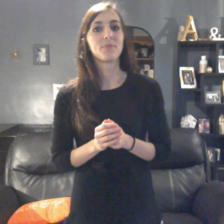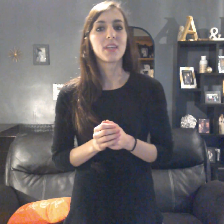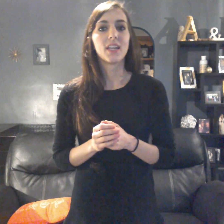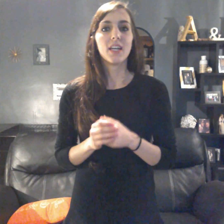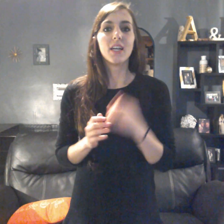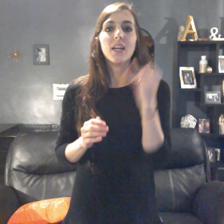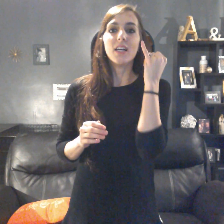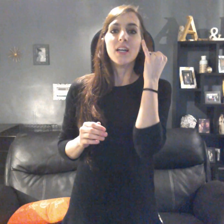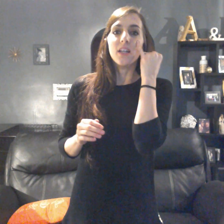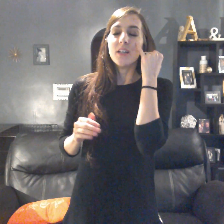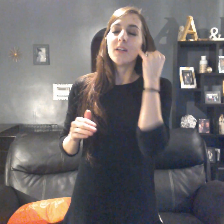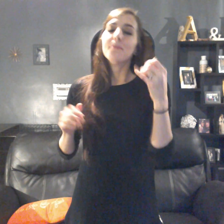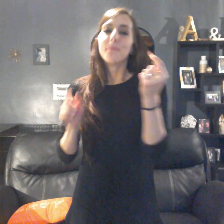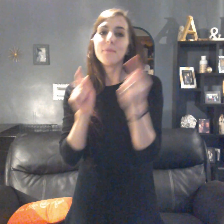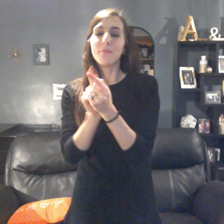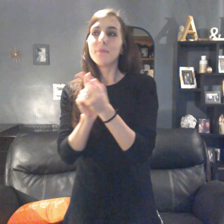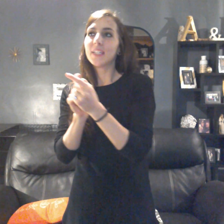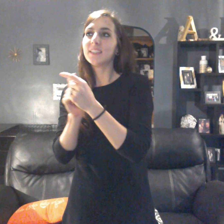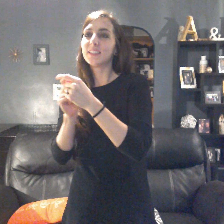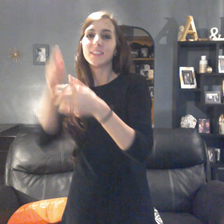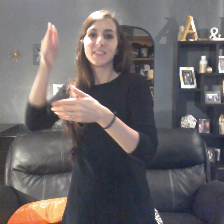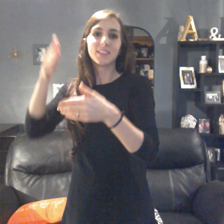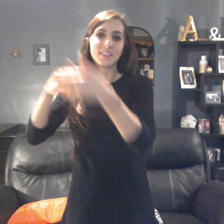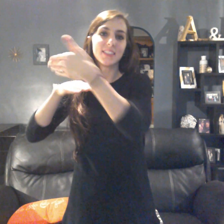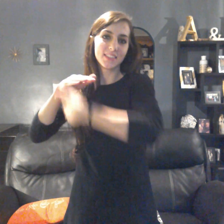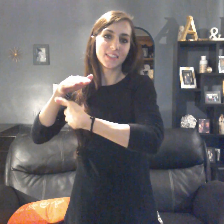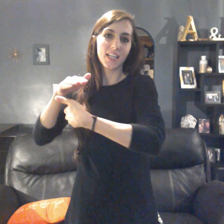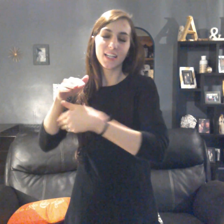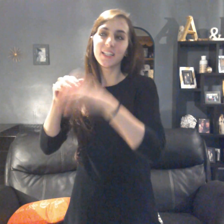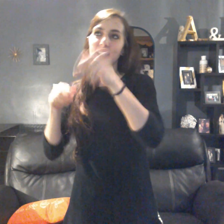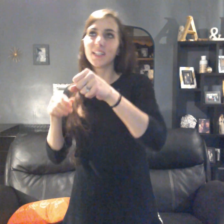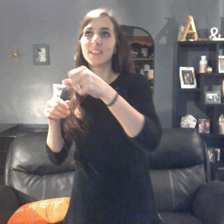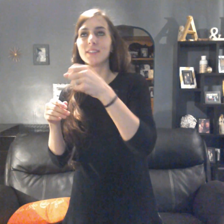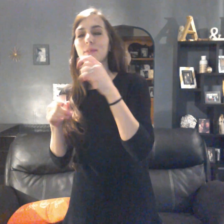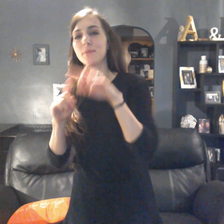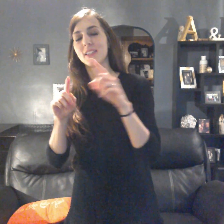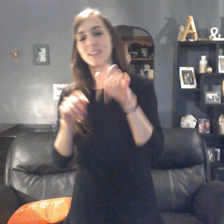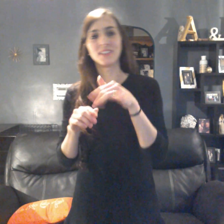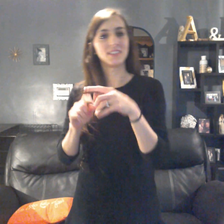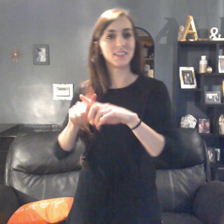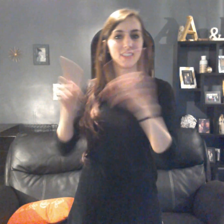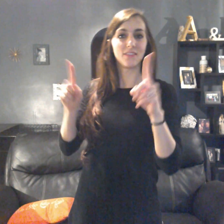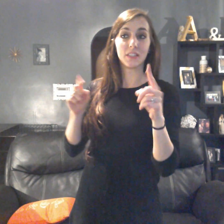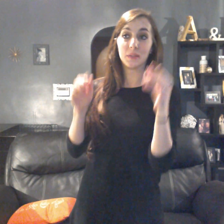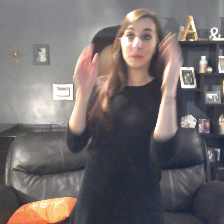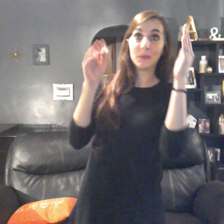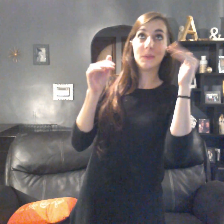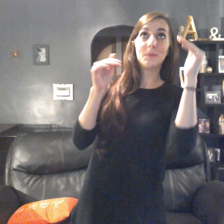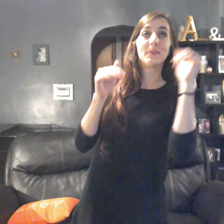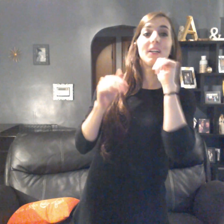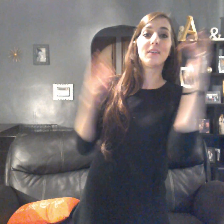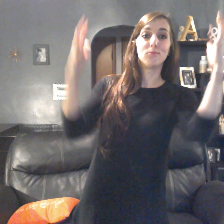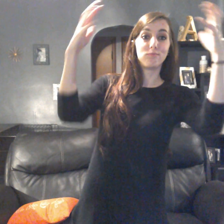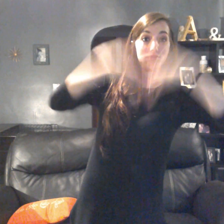thing. If it falls down. We're going to hope it doesn't fall down. Okay, so this is called a